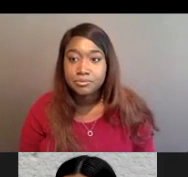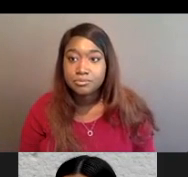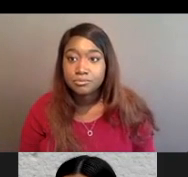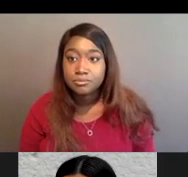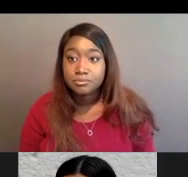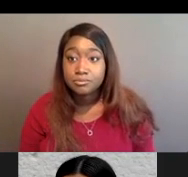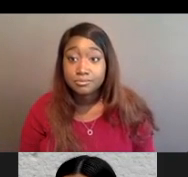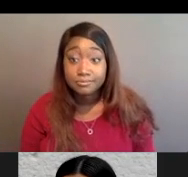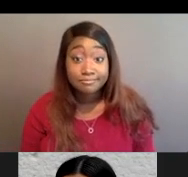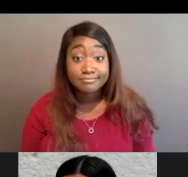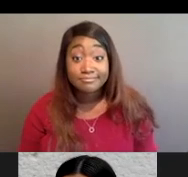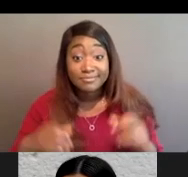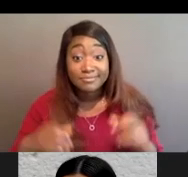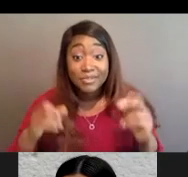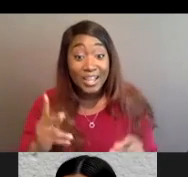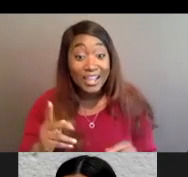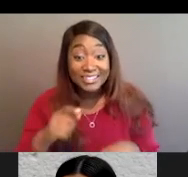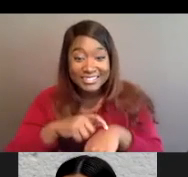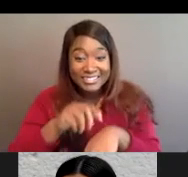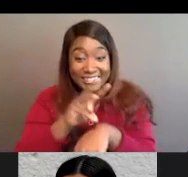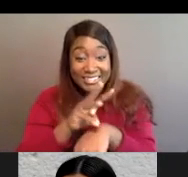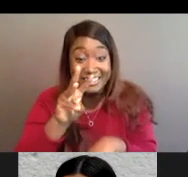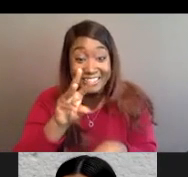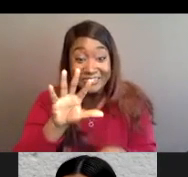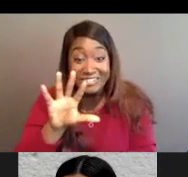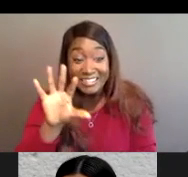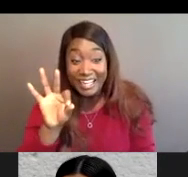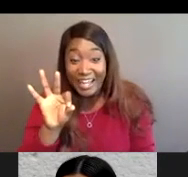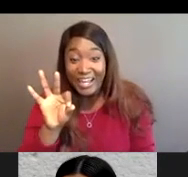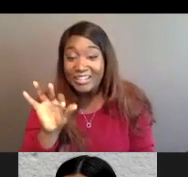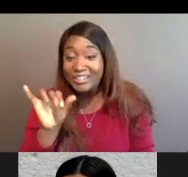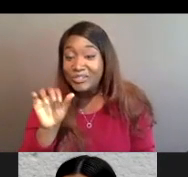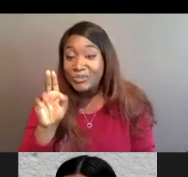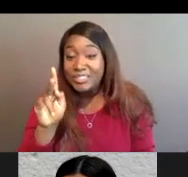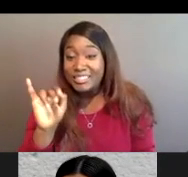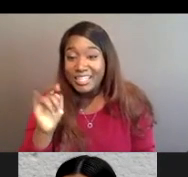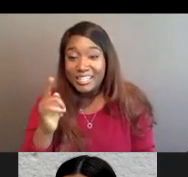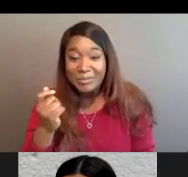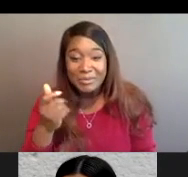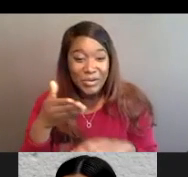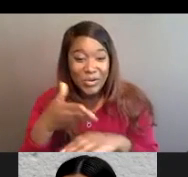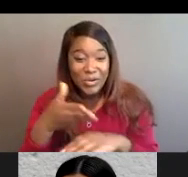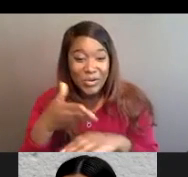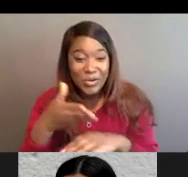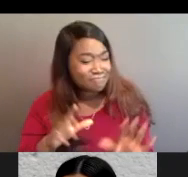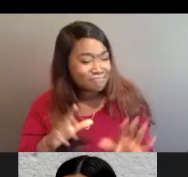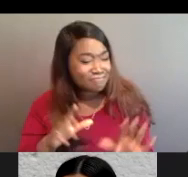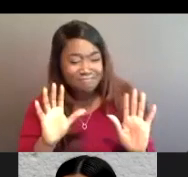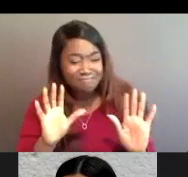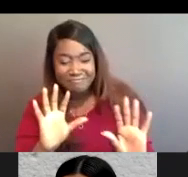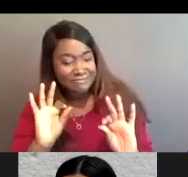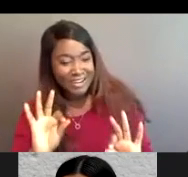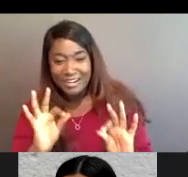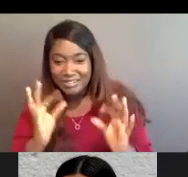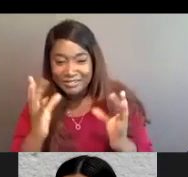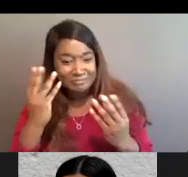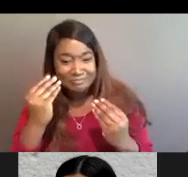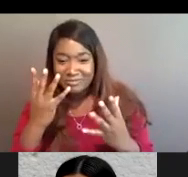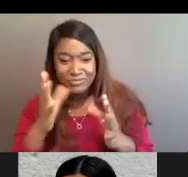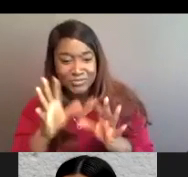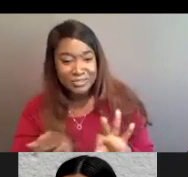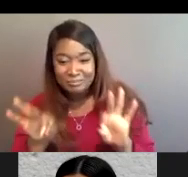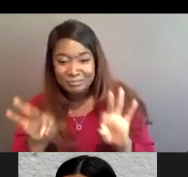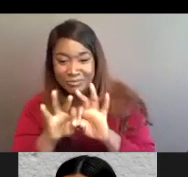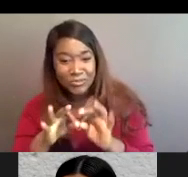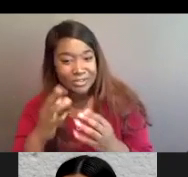Okay, we're at 6:59. Yuki, I went a little over. That's all right. I think it was very important. It was so beautiful. And I know I'm seeing